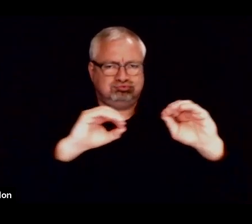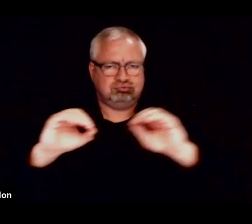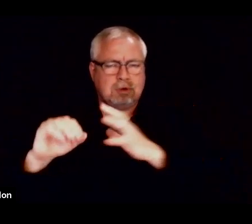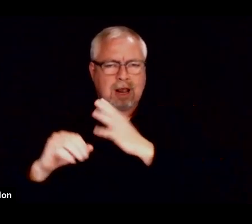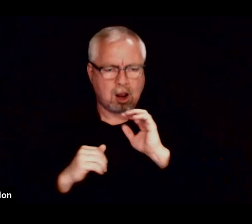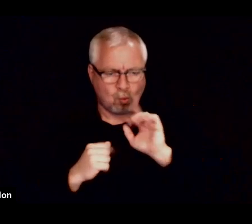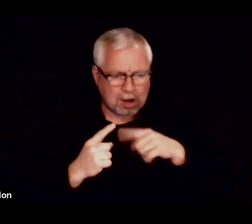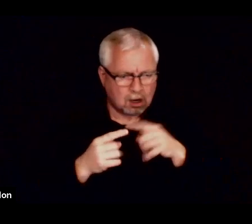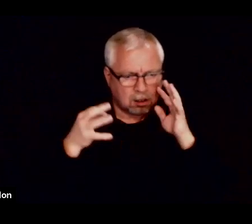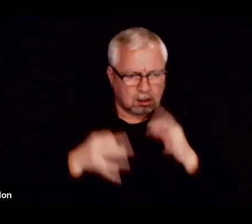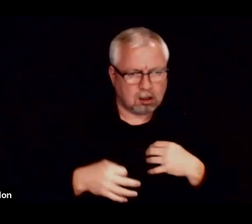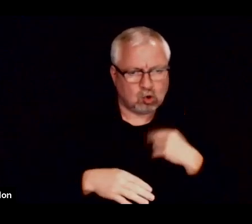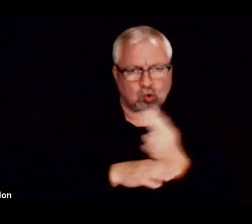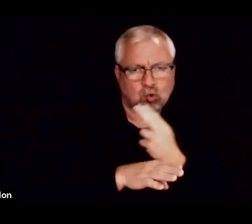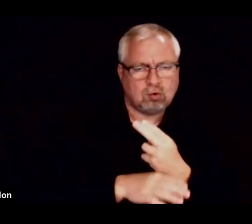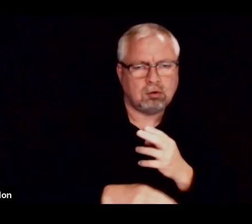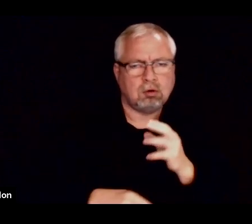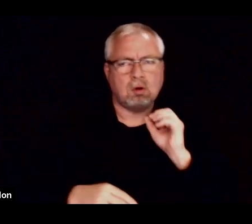And we've also completed